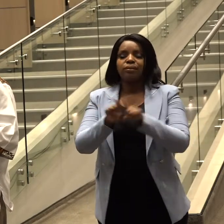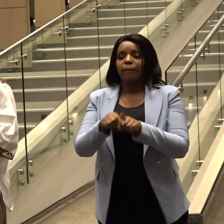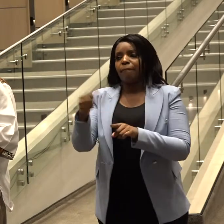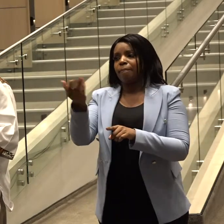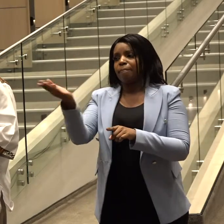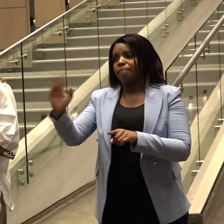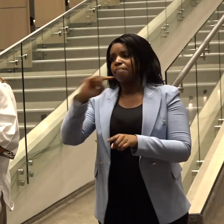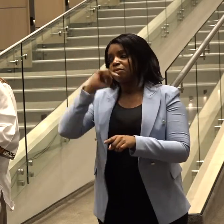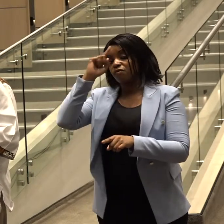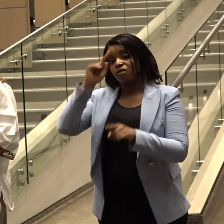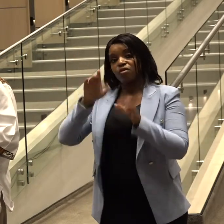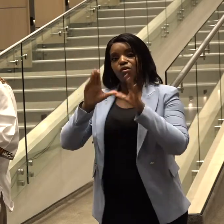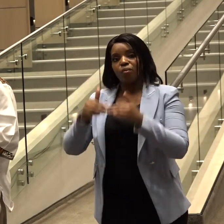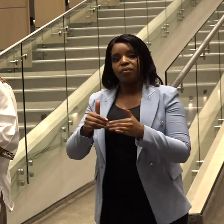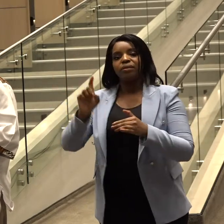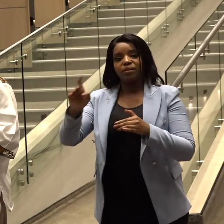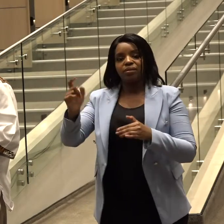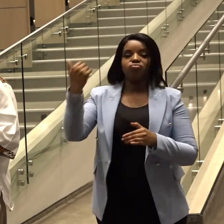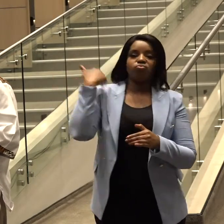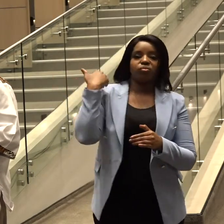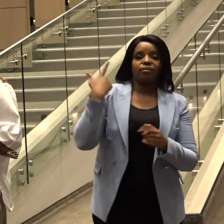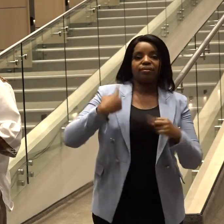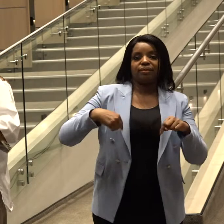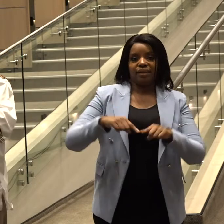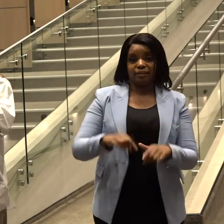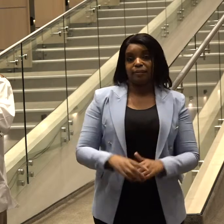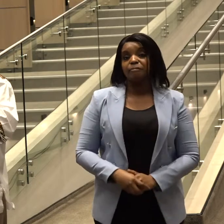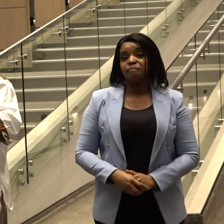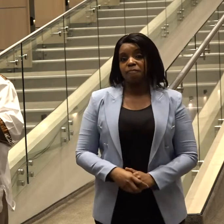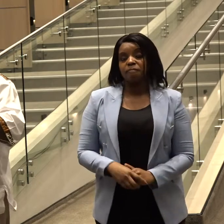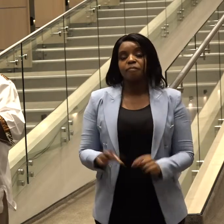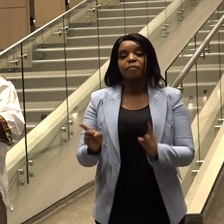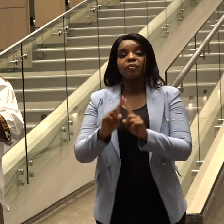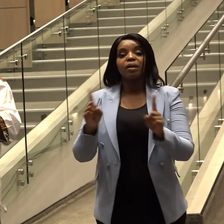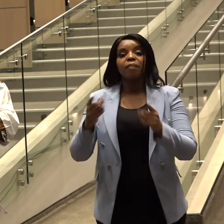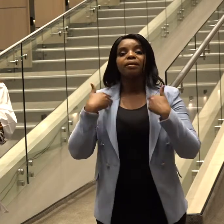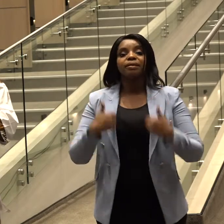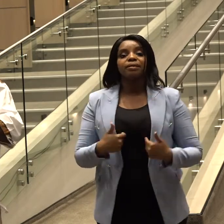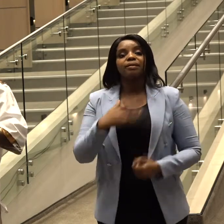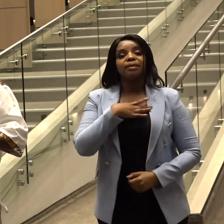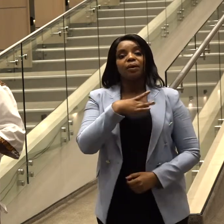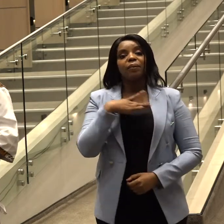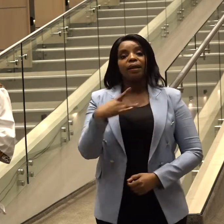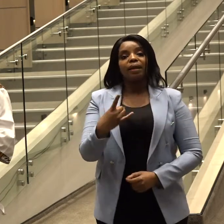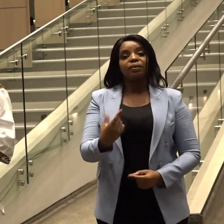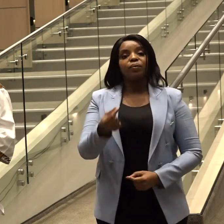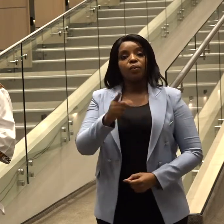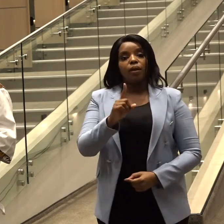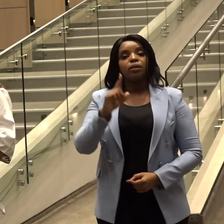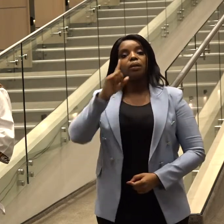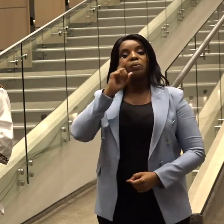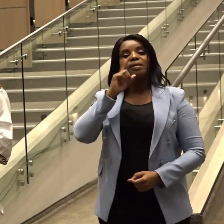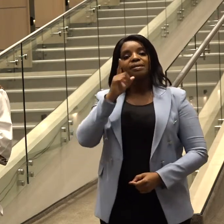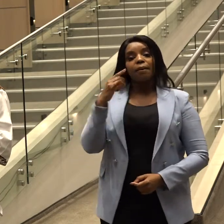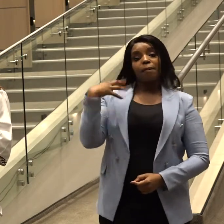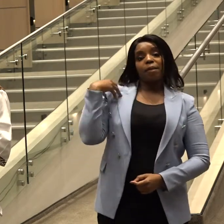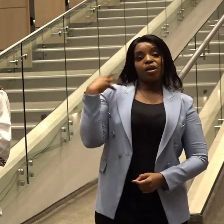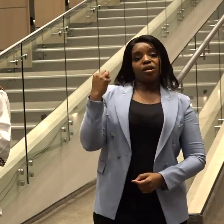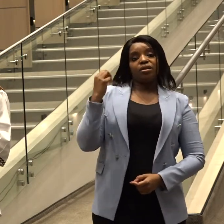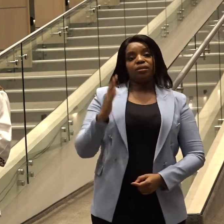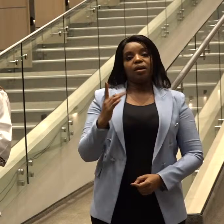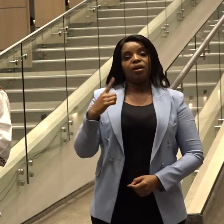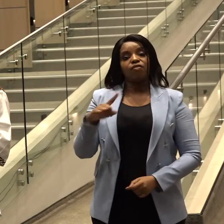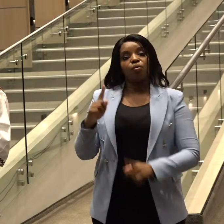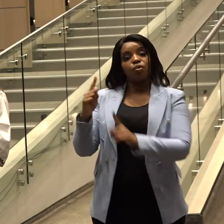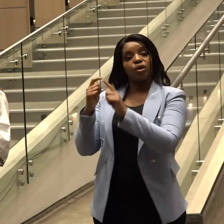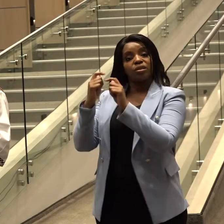to engage with us but I would like to a to see the minister of transported the